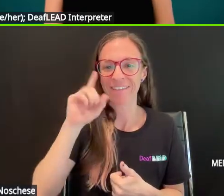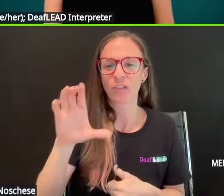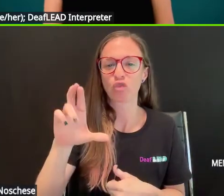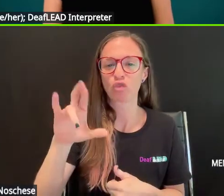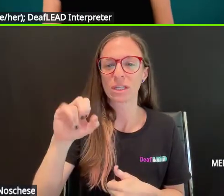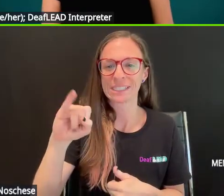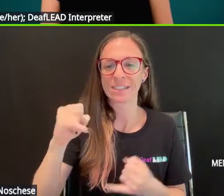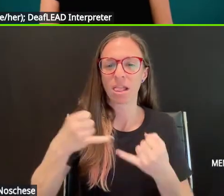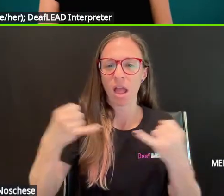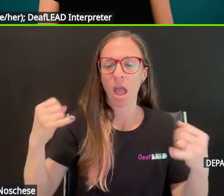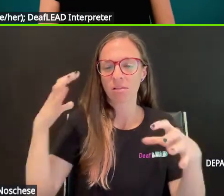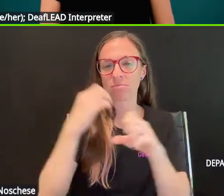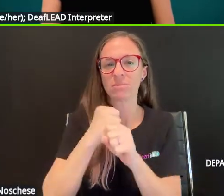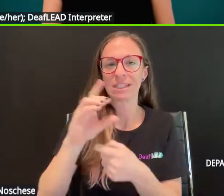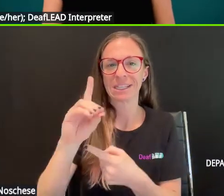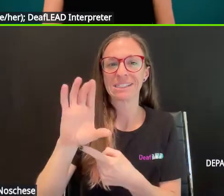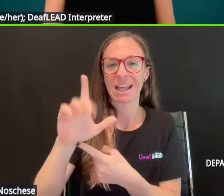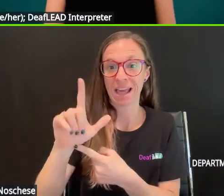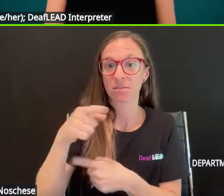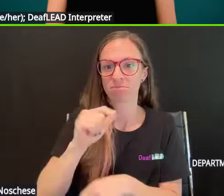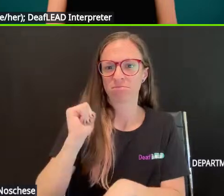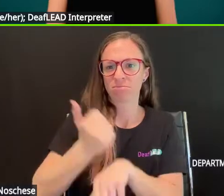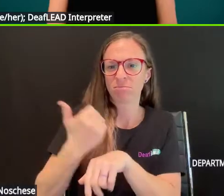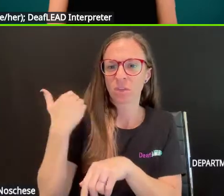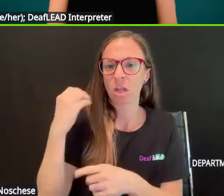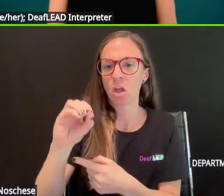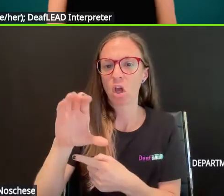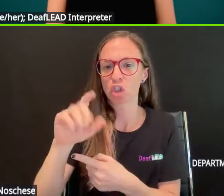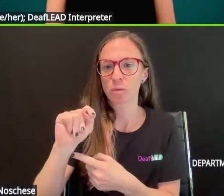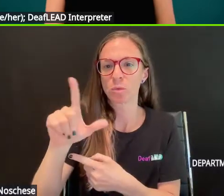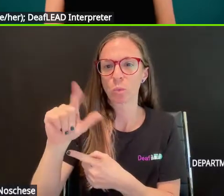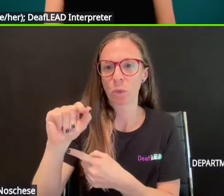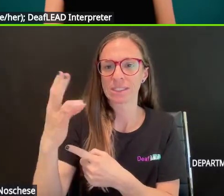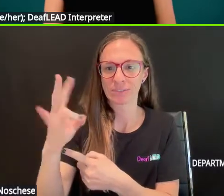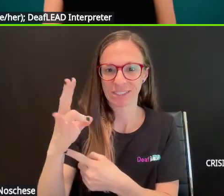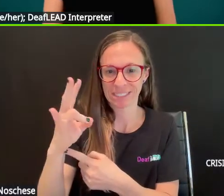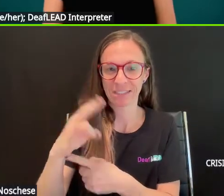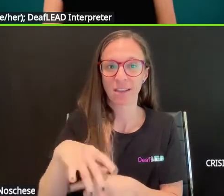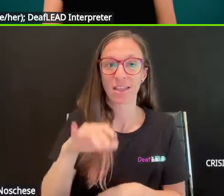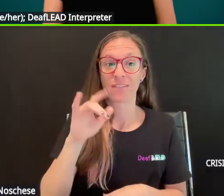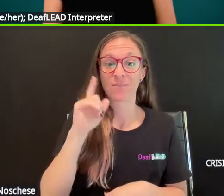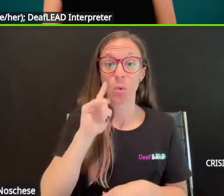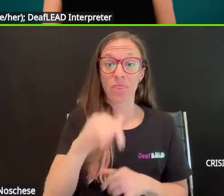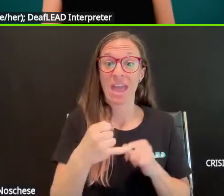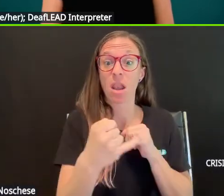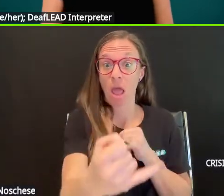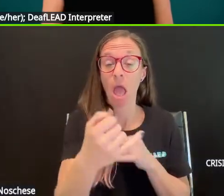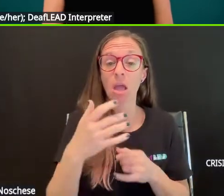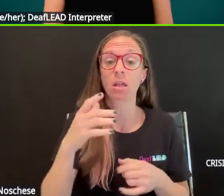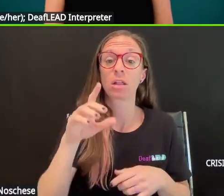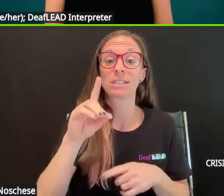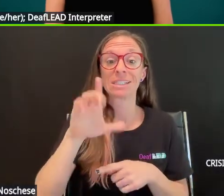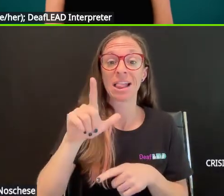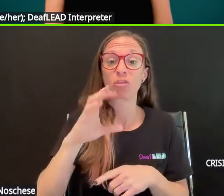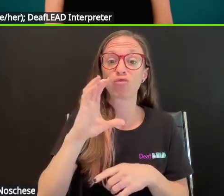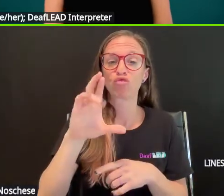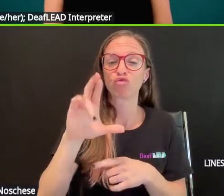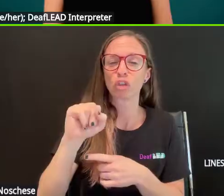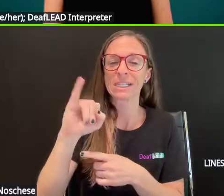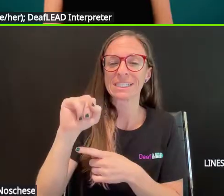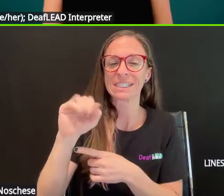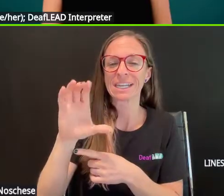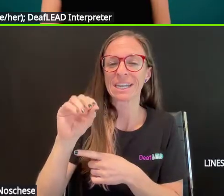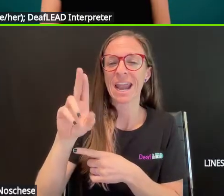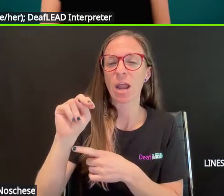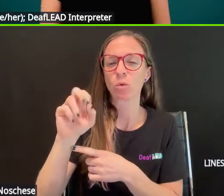two lines, the Deaf Crisis Line, which we call the DCL for short. That was established October of 2017. And